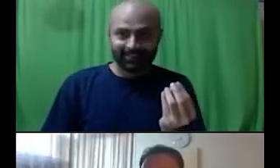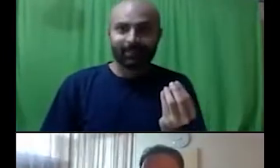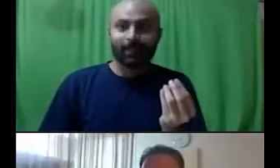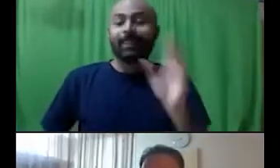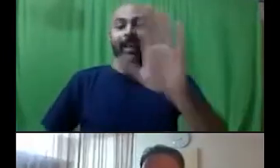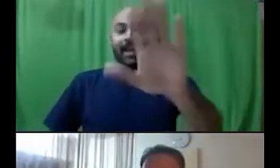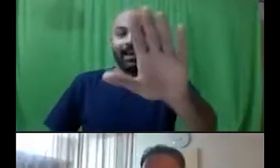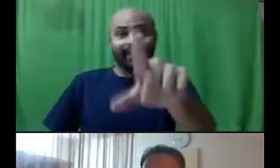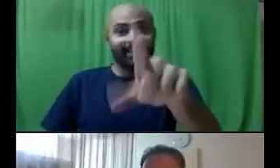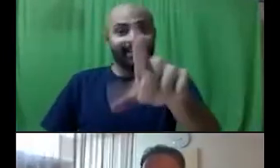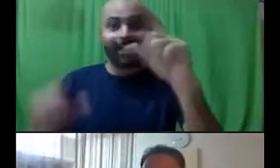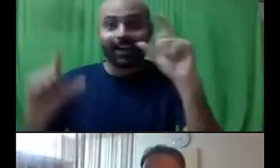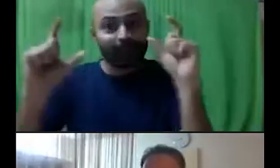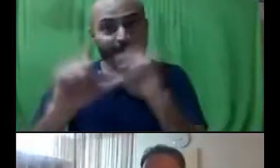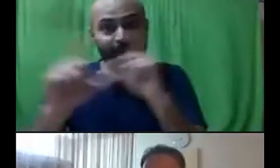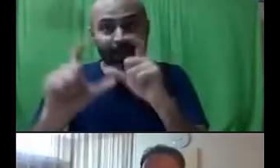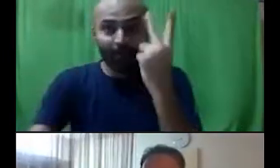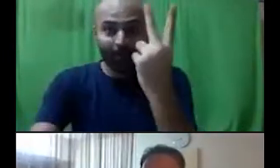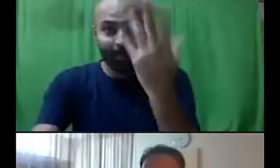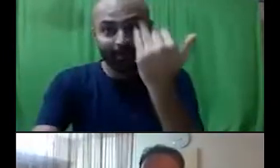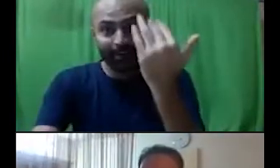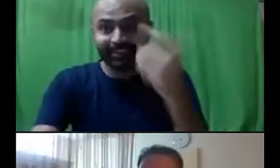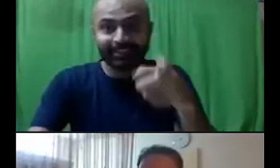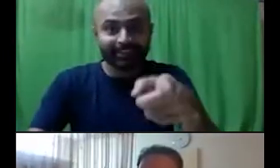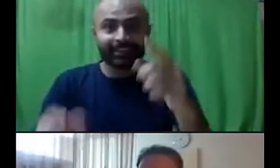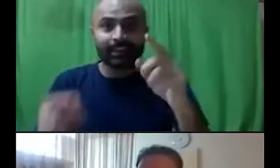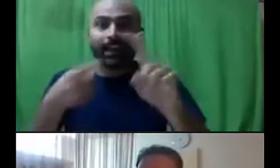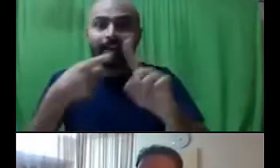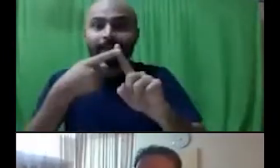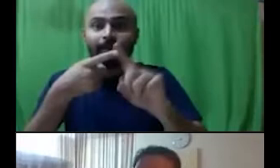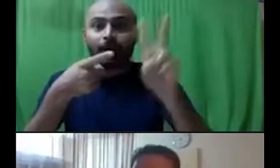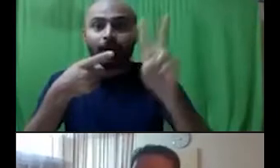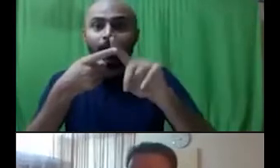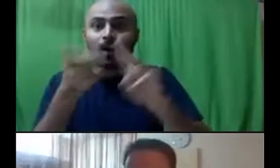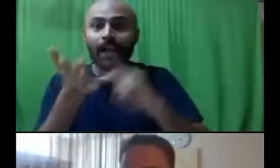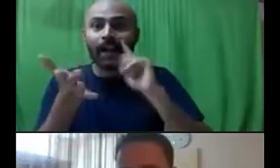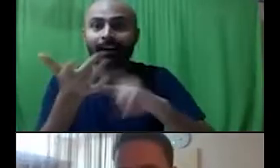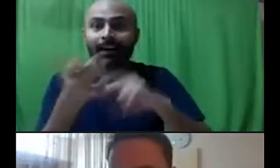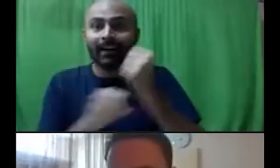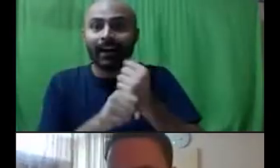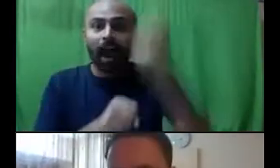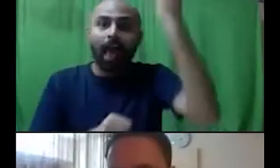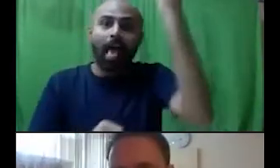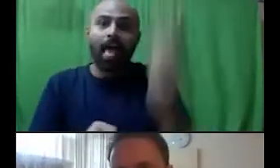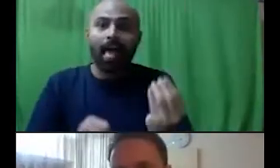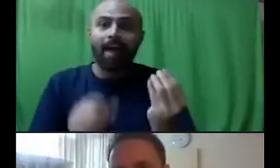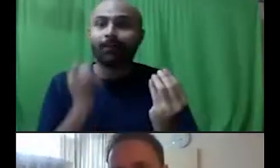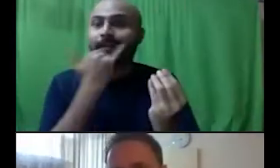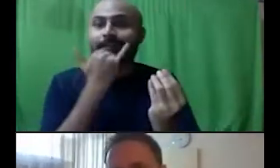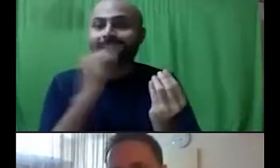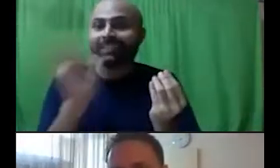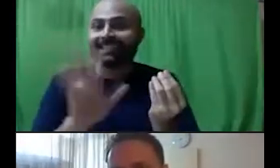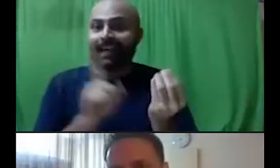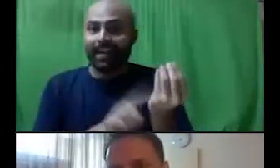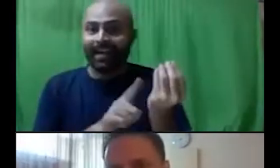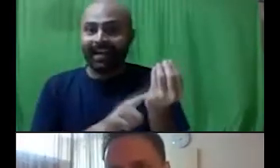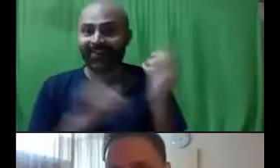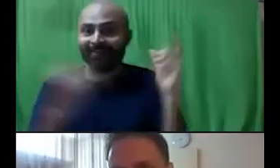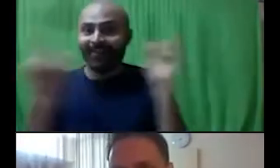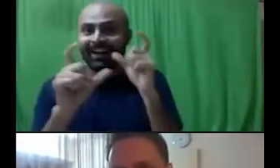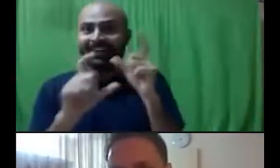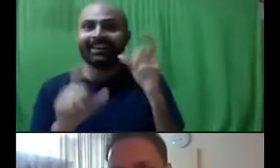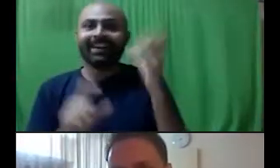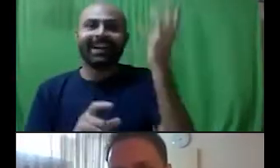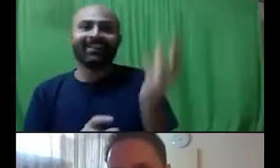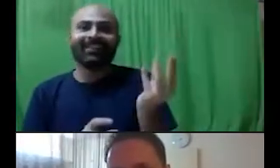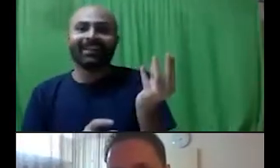And good night. Okay, one second. You're getting confused. Maybe the evening and no, evening is not